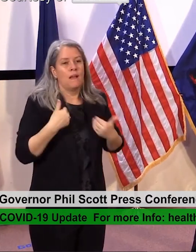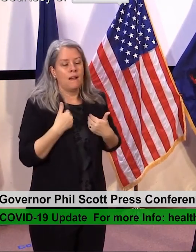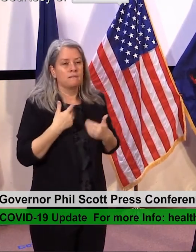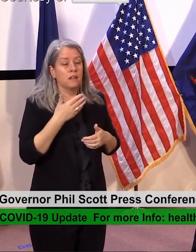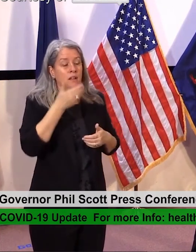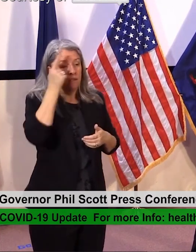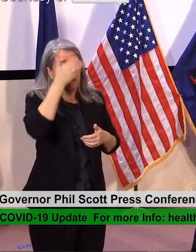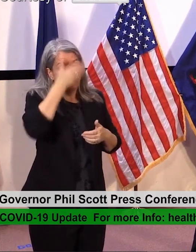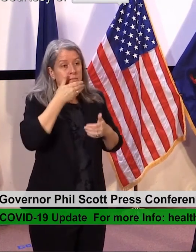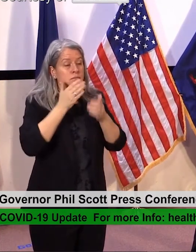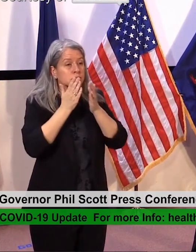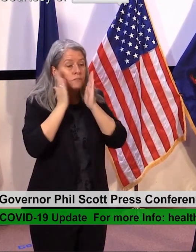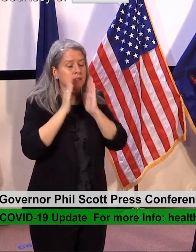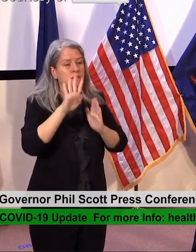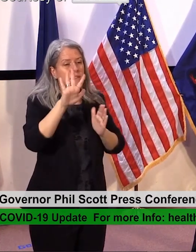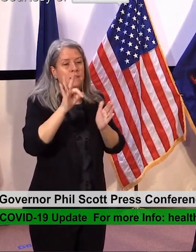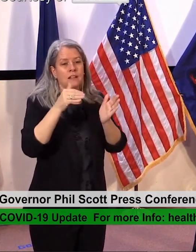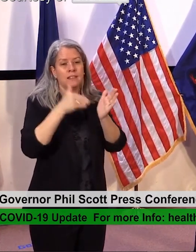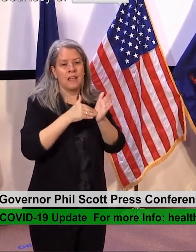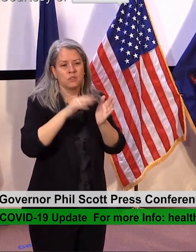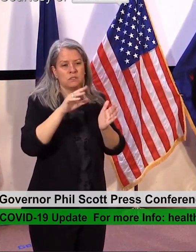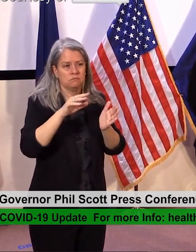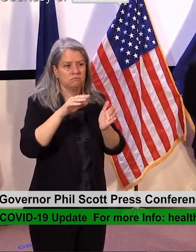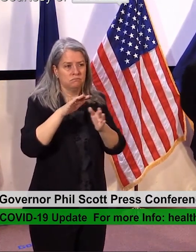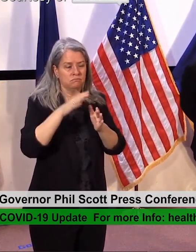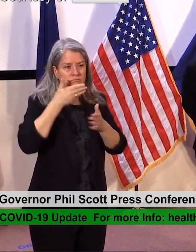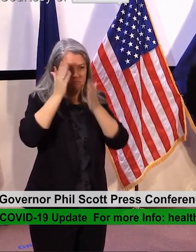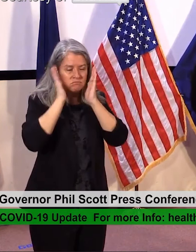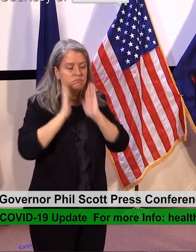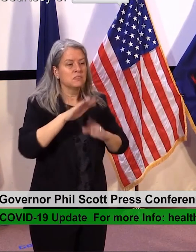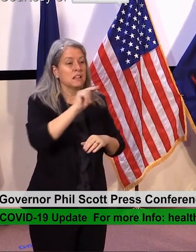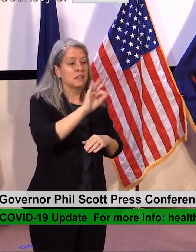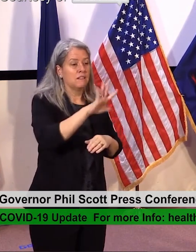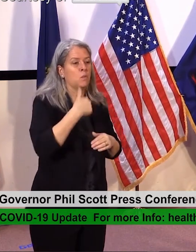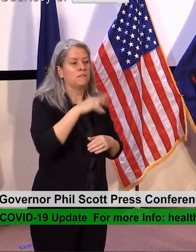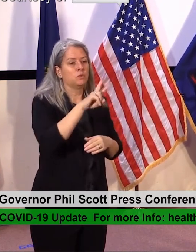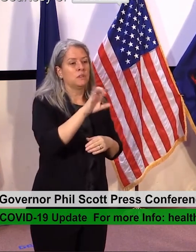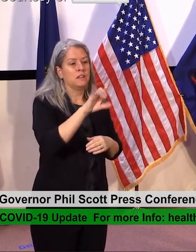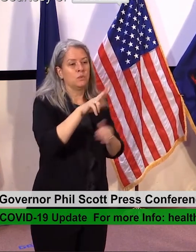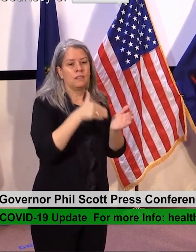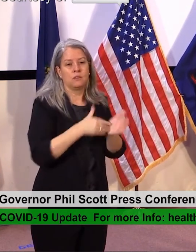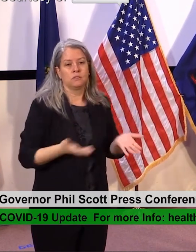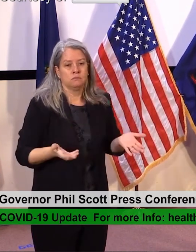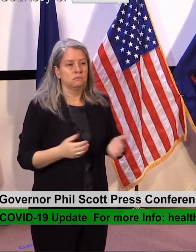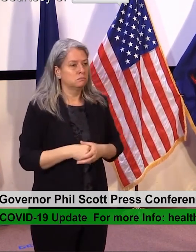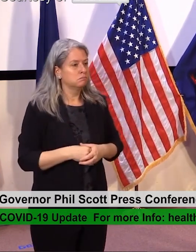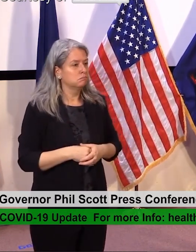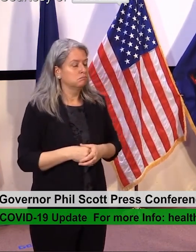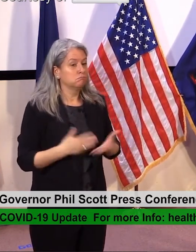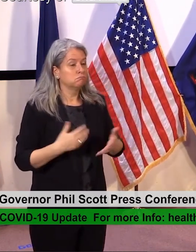have face protections, about 59,000 units. N95 respirators, we have 283,000 units.